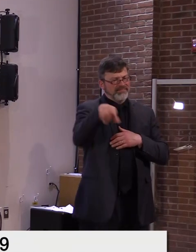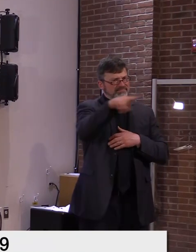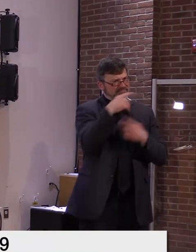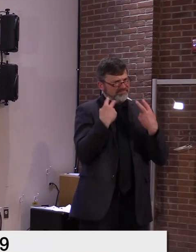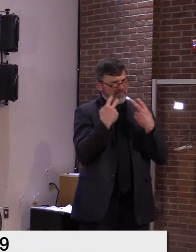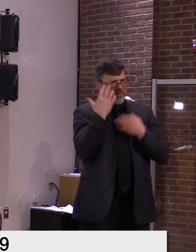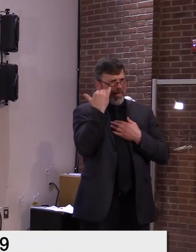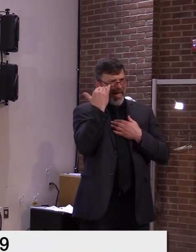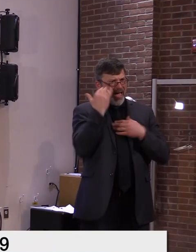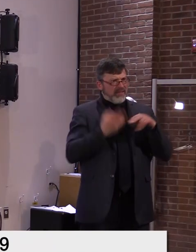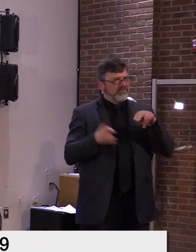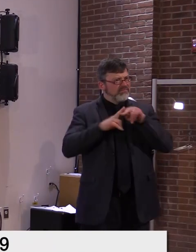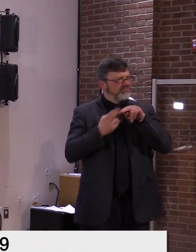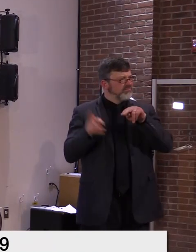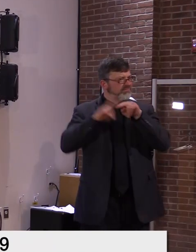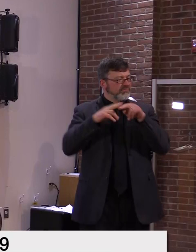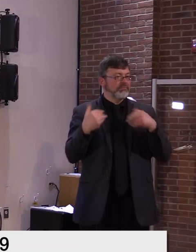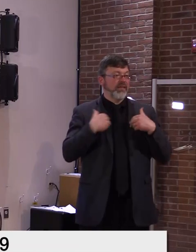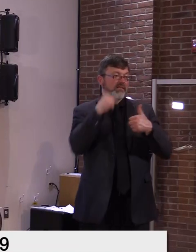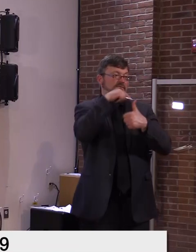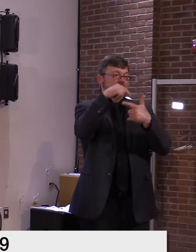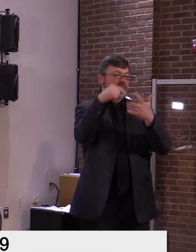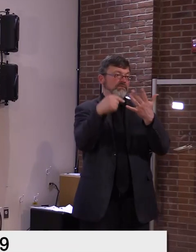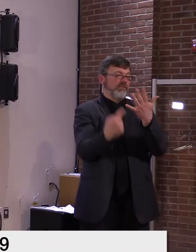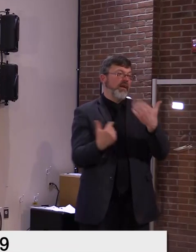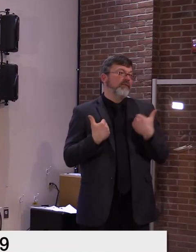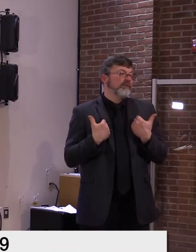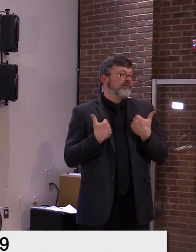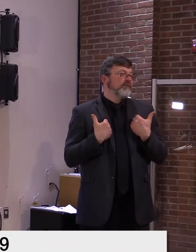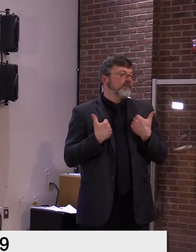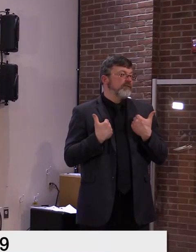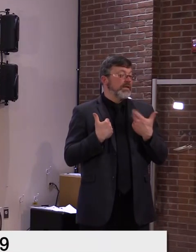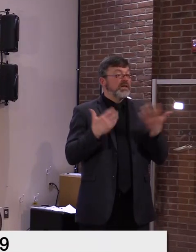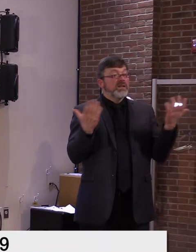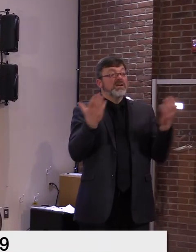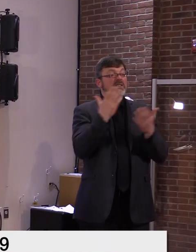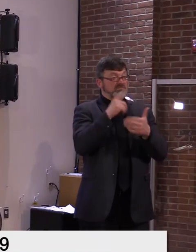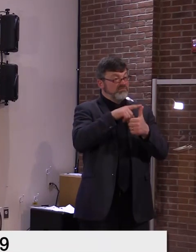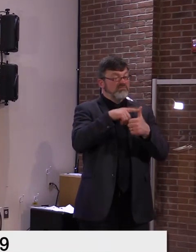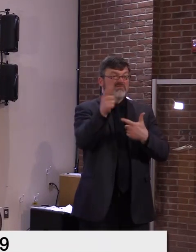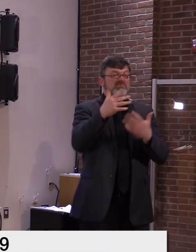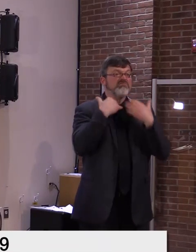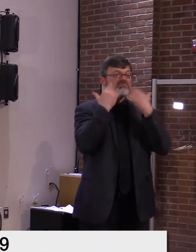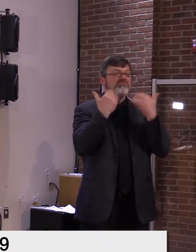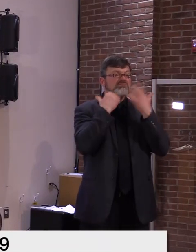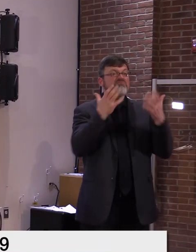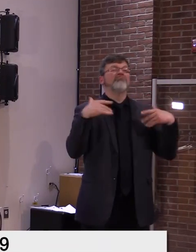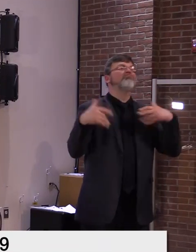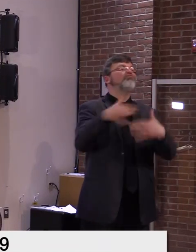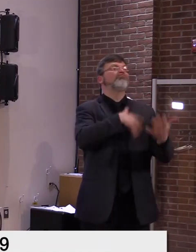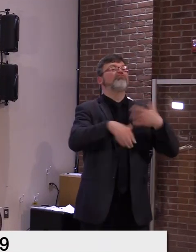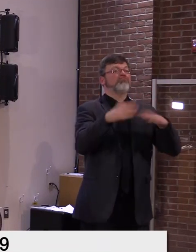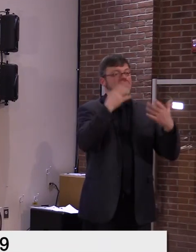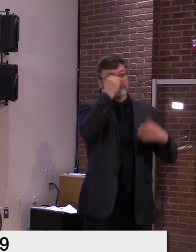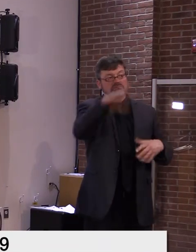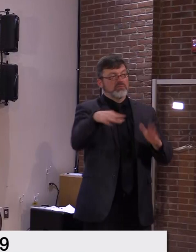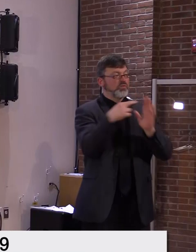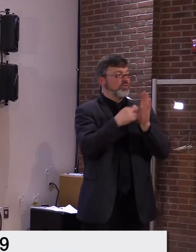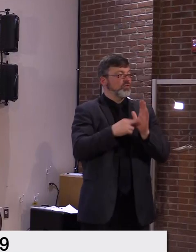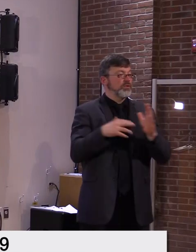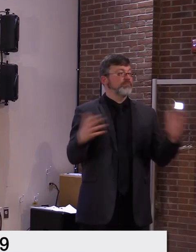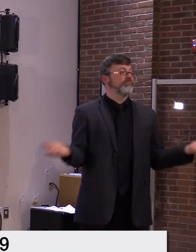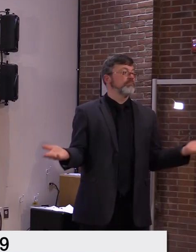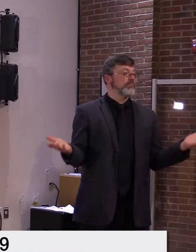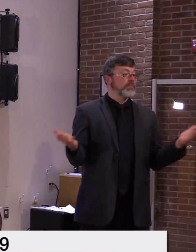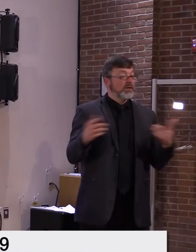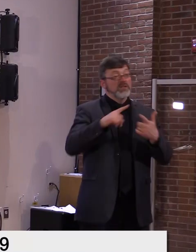risks. In other cases, gathering more. Pandemic fatigue, feeling like the